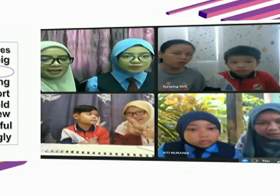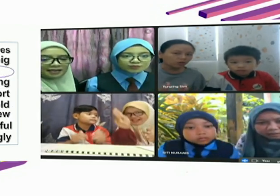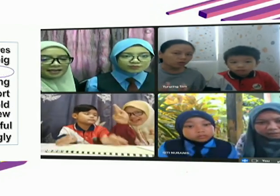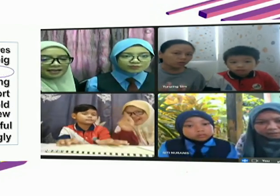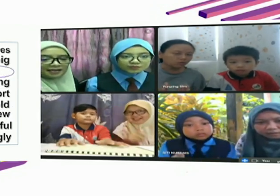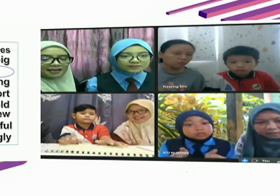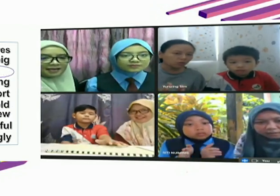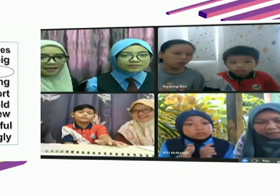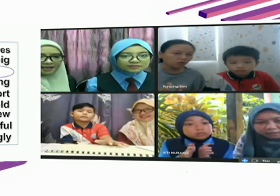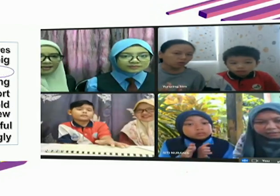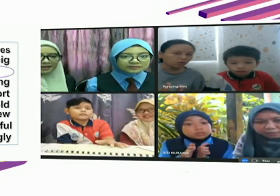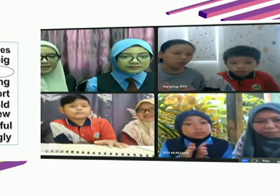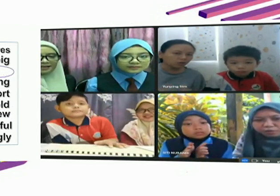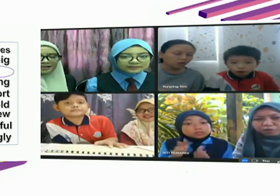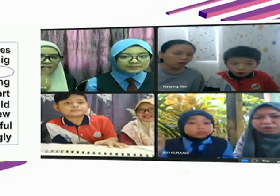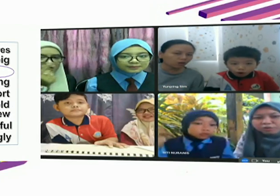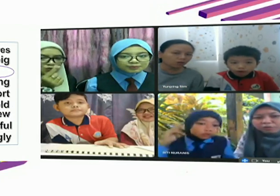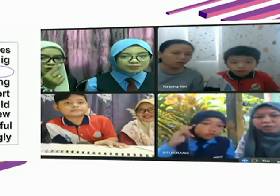Yes. Small.